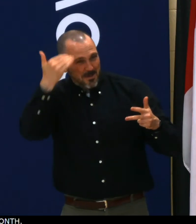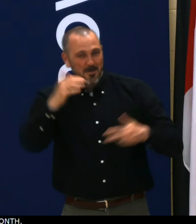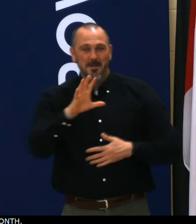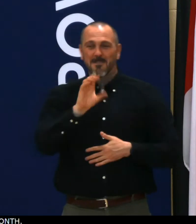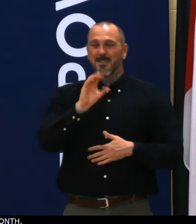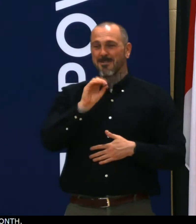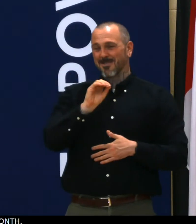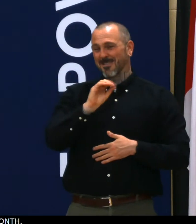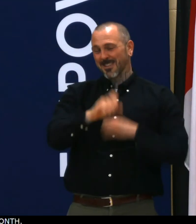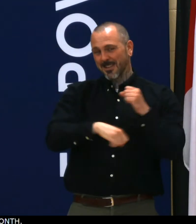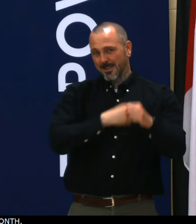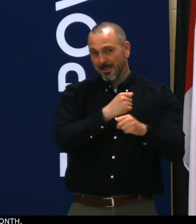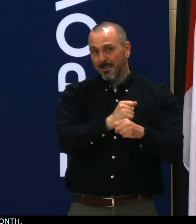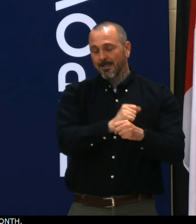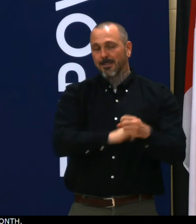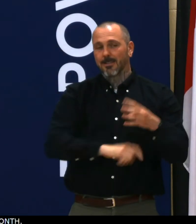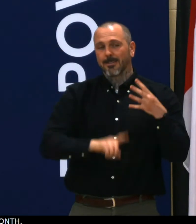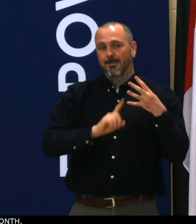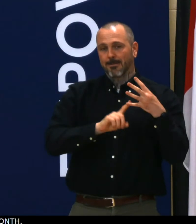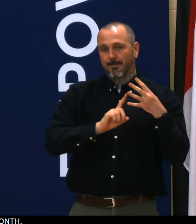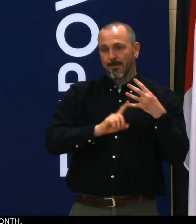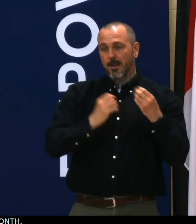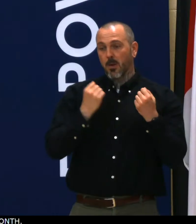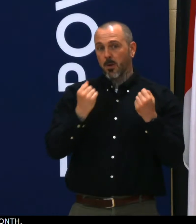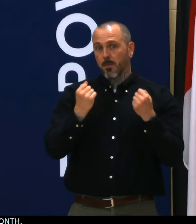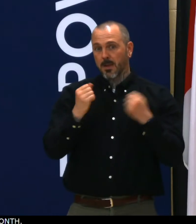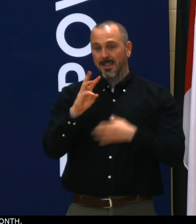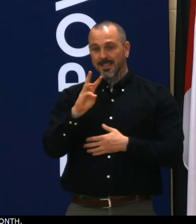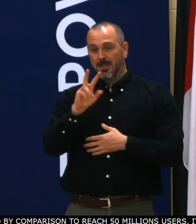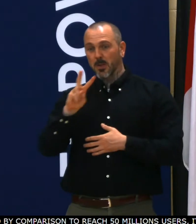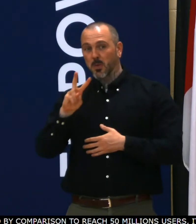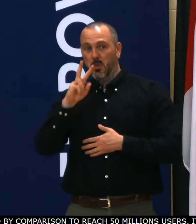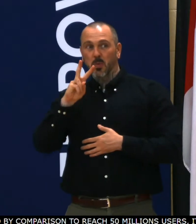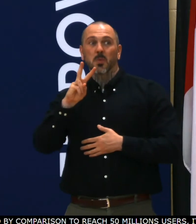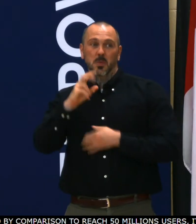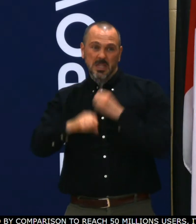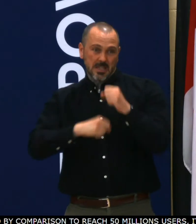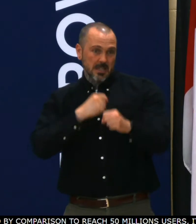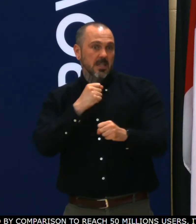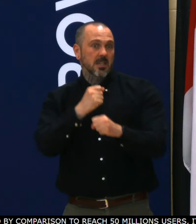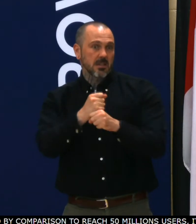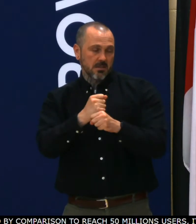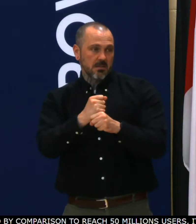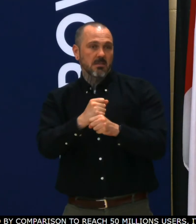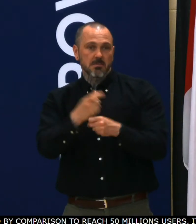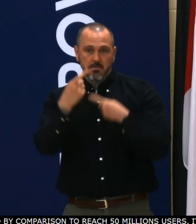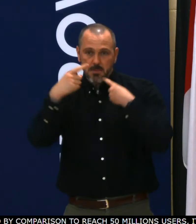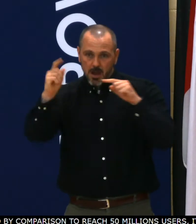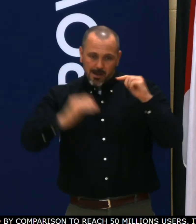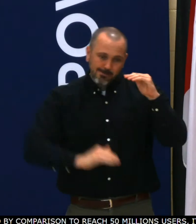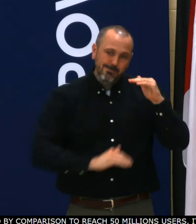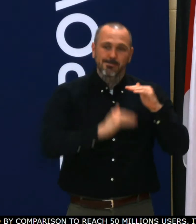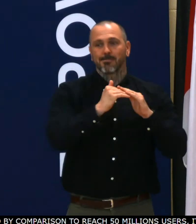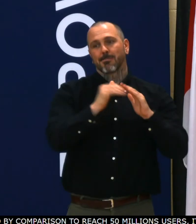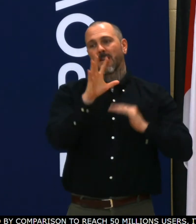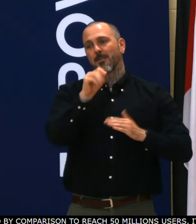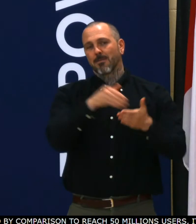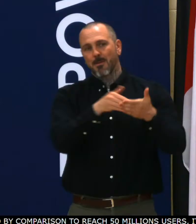took 62 years for the automobile to reach 50 million users.